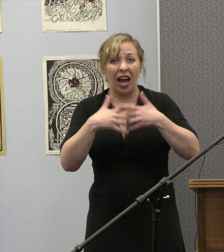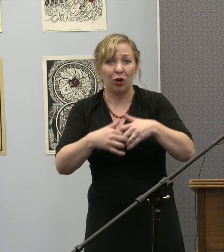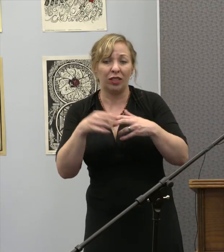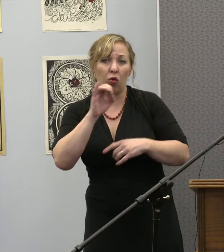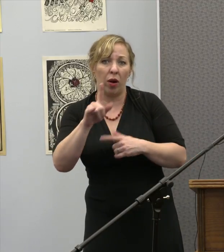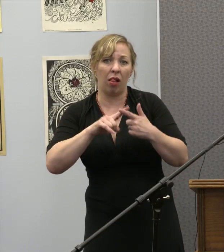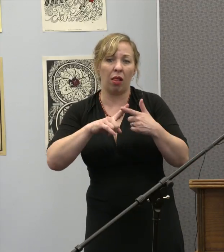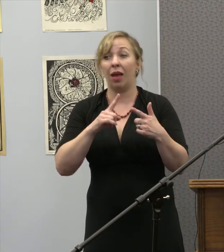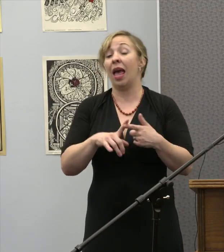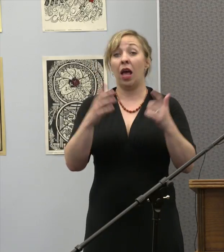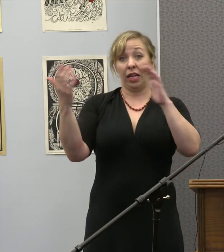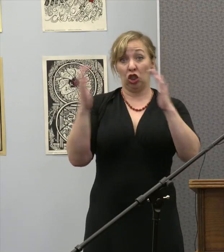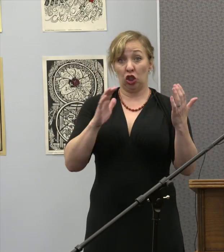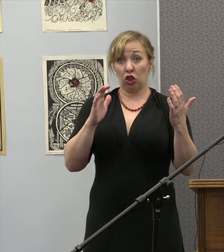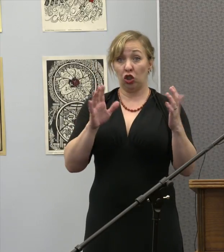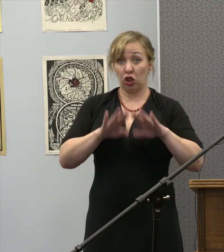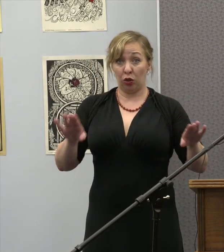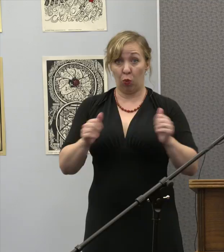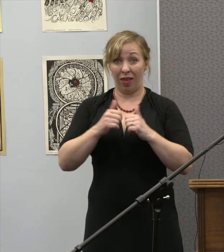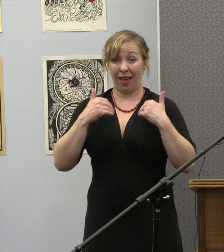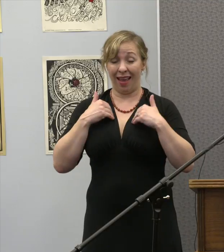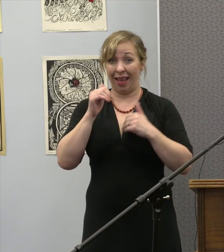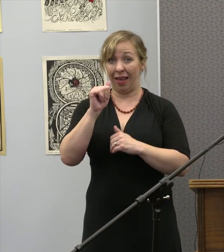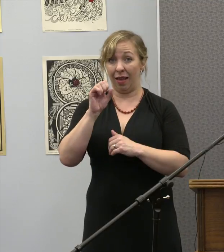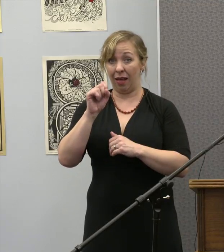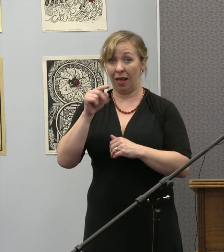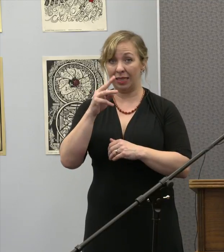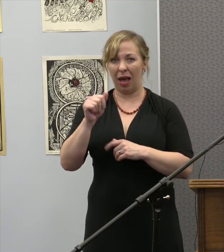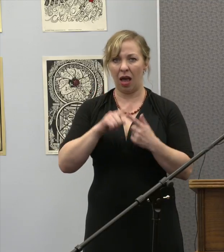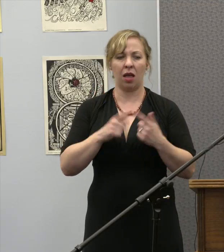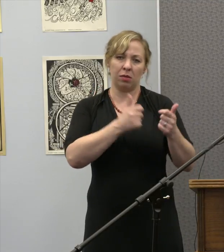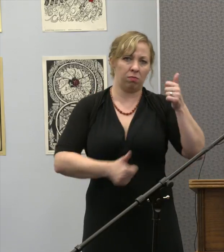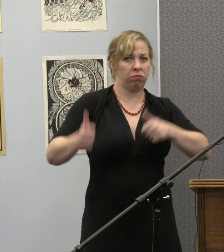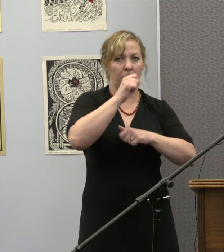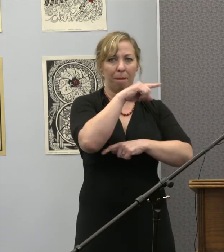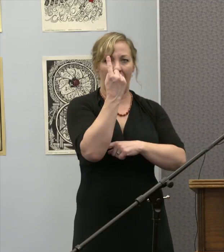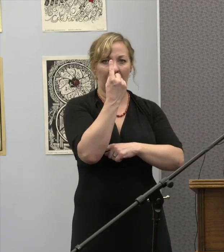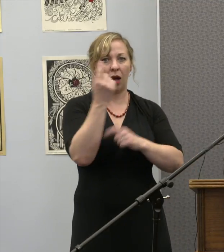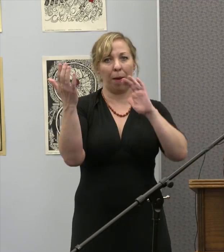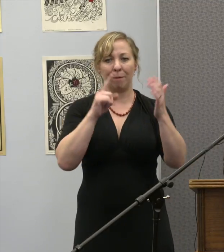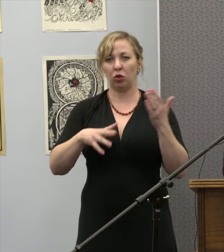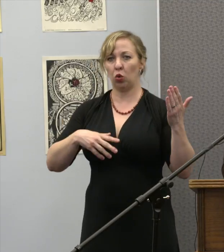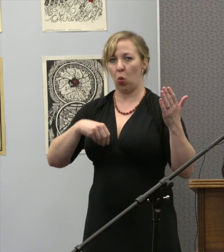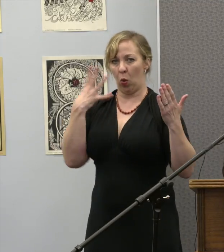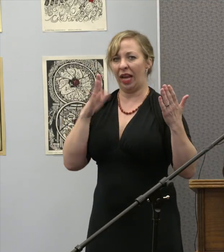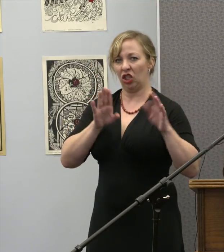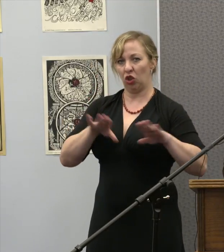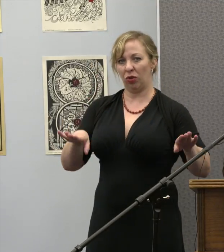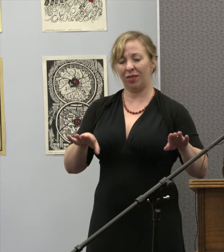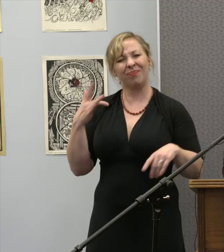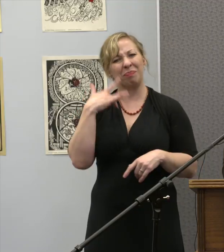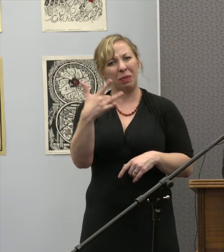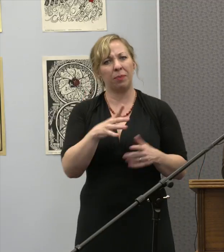children have asthma compared to just 7% of white kids. And these locations, these facilities are usually in people of color communities